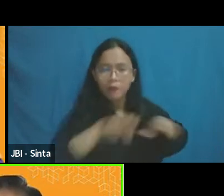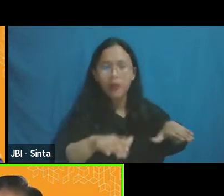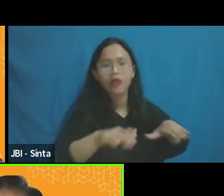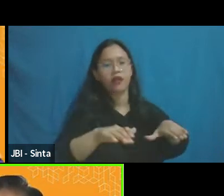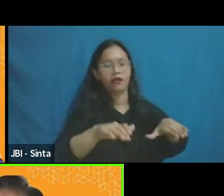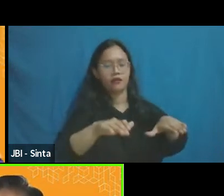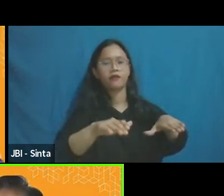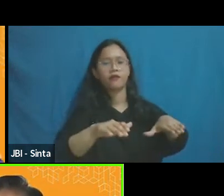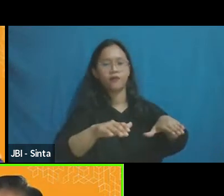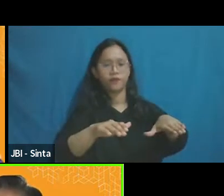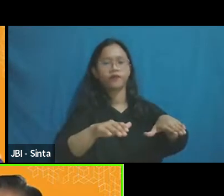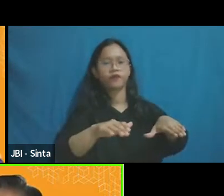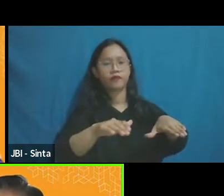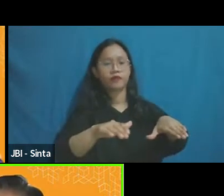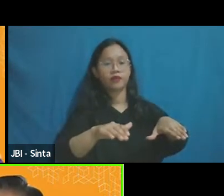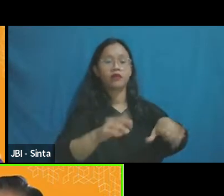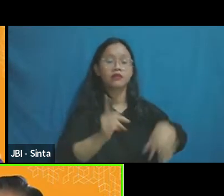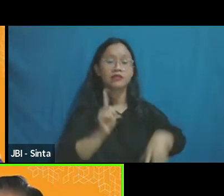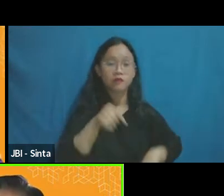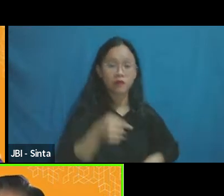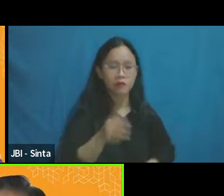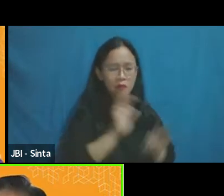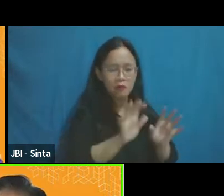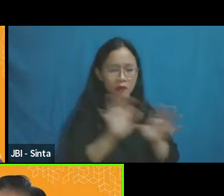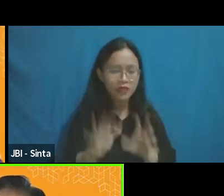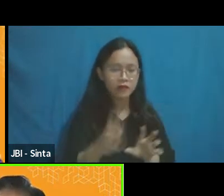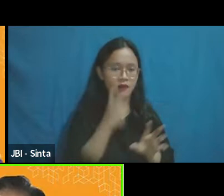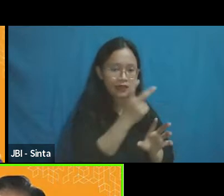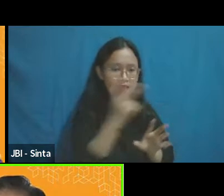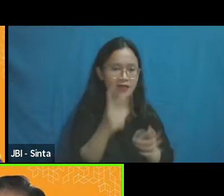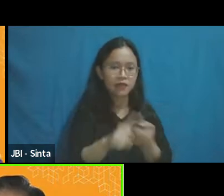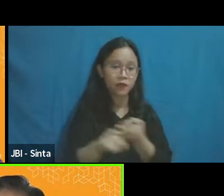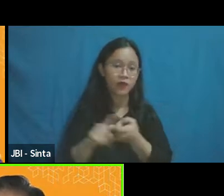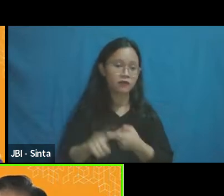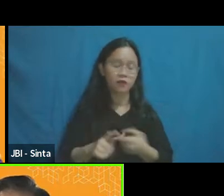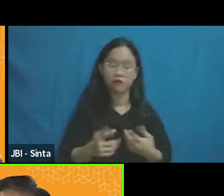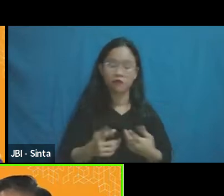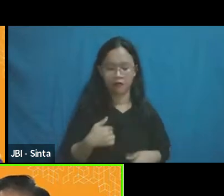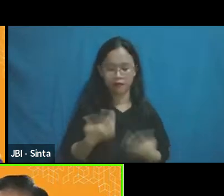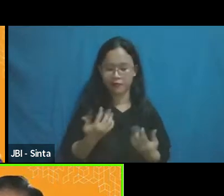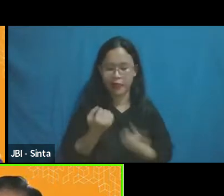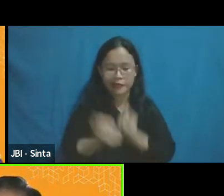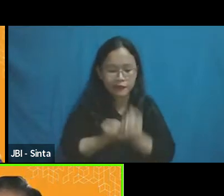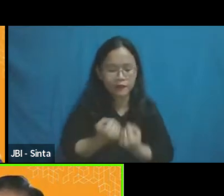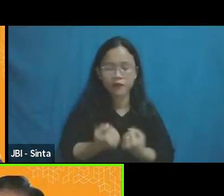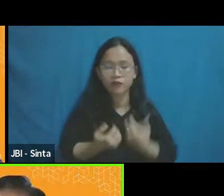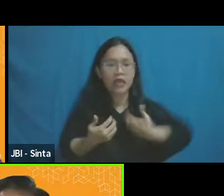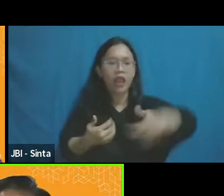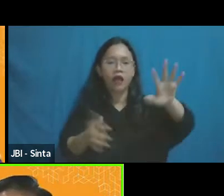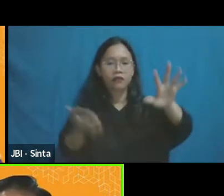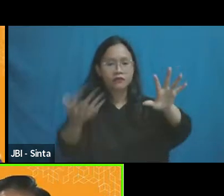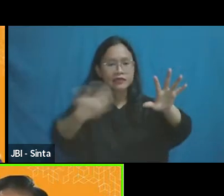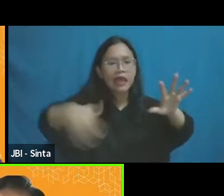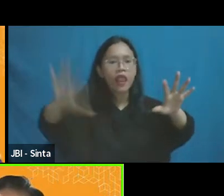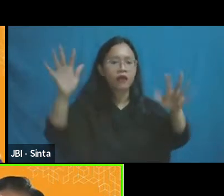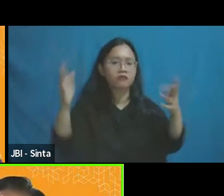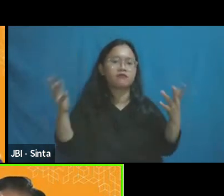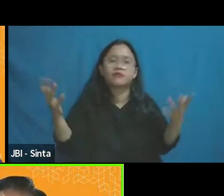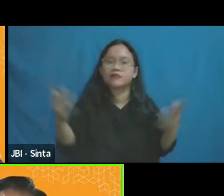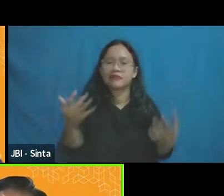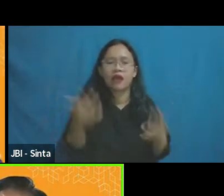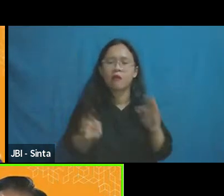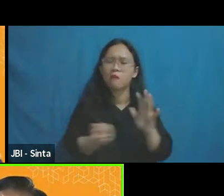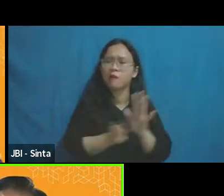friends are just disappear, died because of sickness, because of accidents. Some